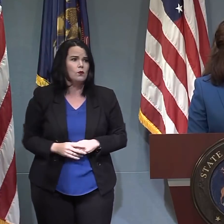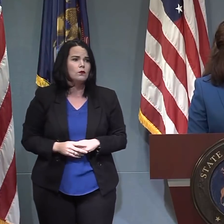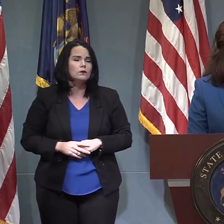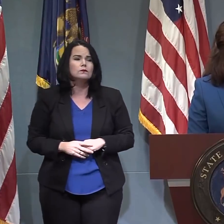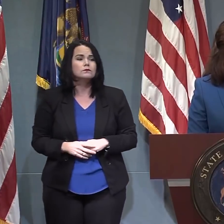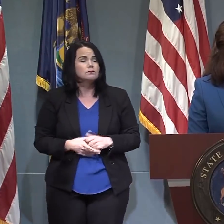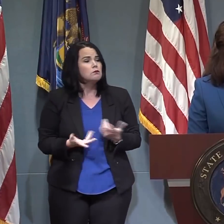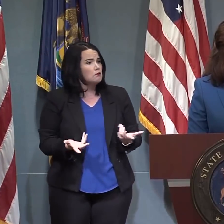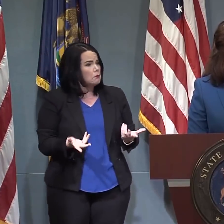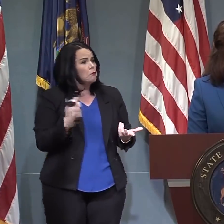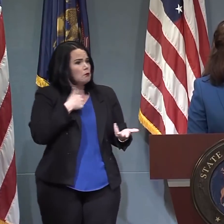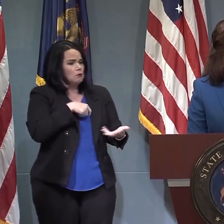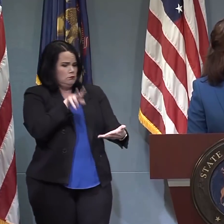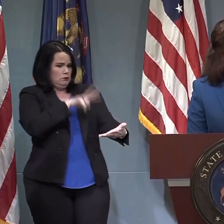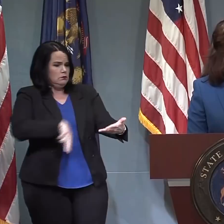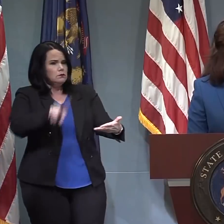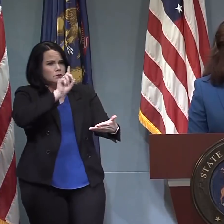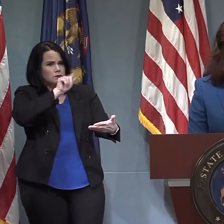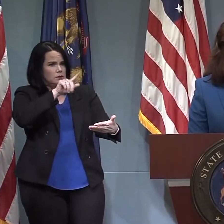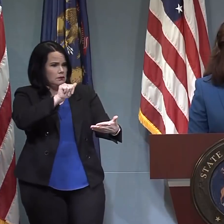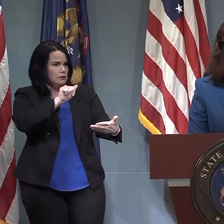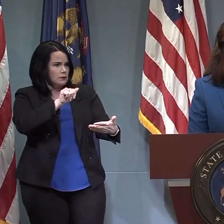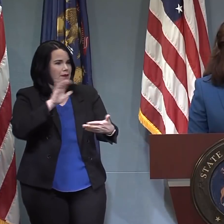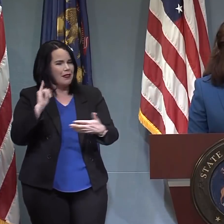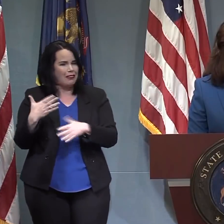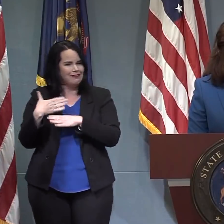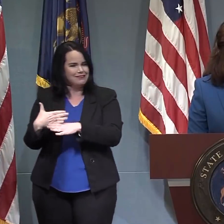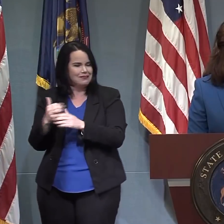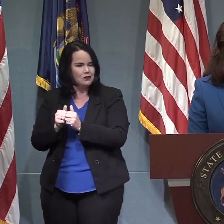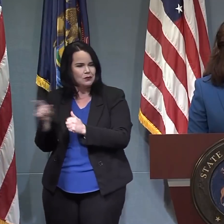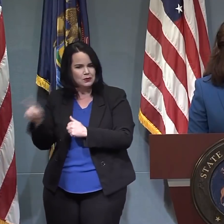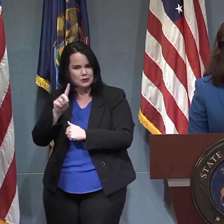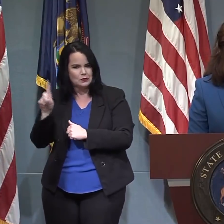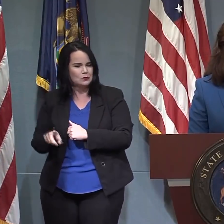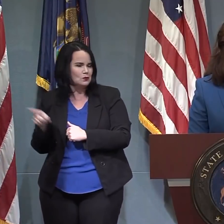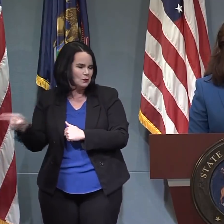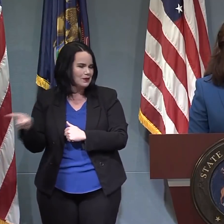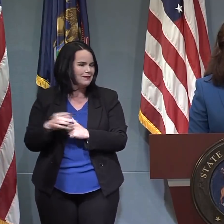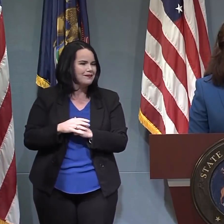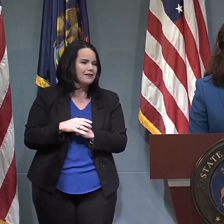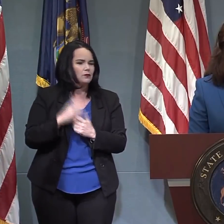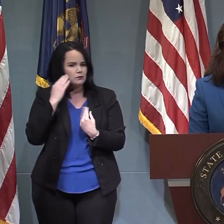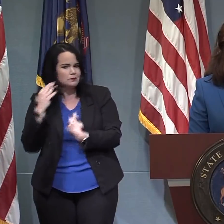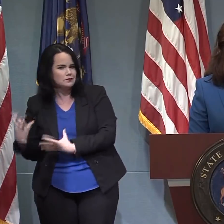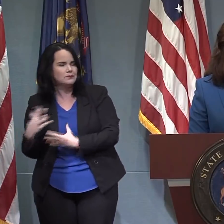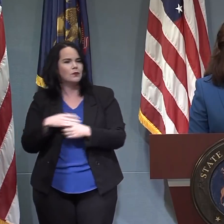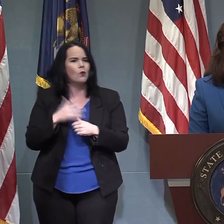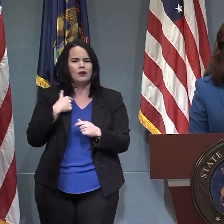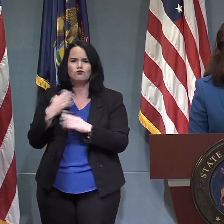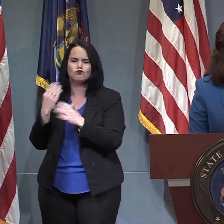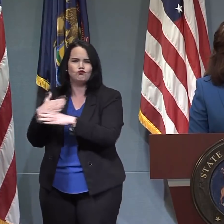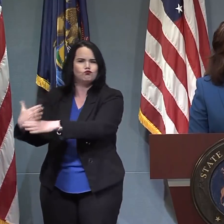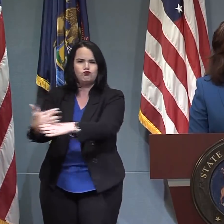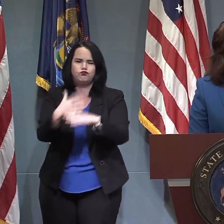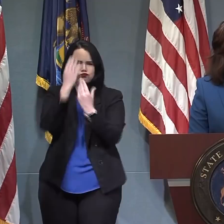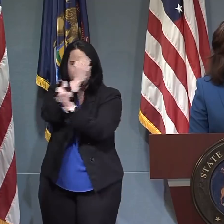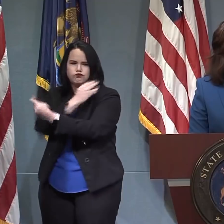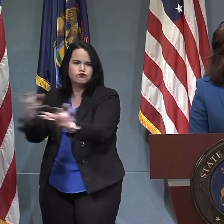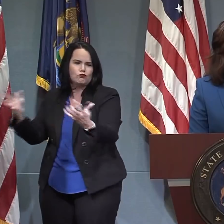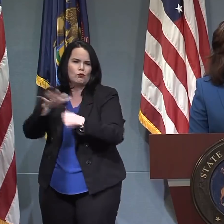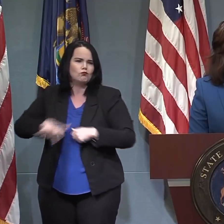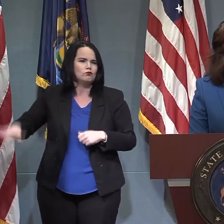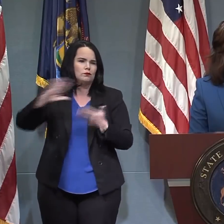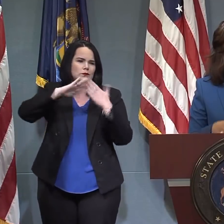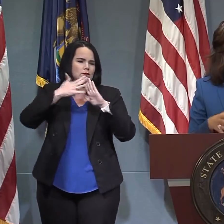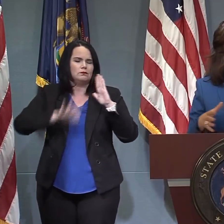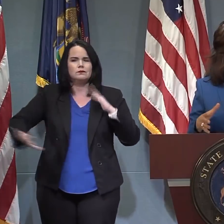obviously looking at the data. We're obviously sharing it with the city of Detroit as we are municipalities across Michigan. We